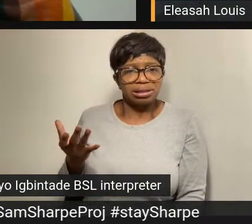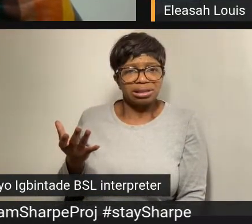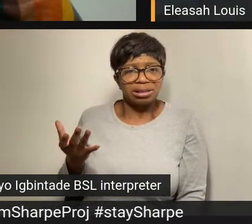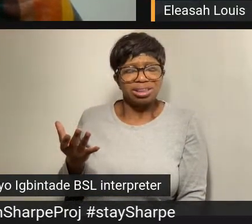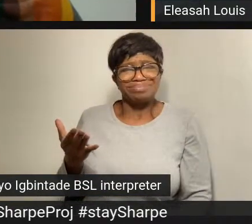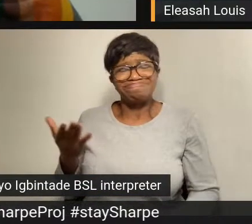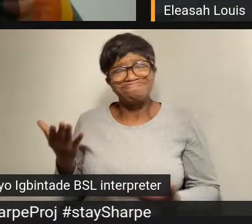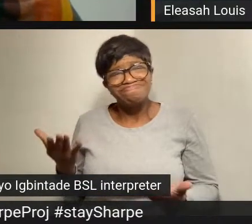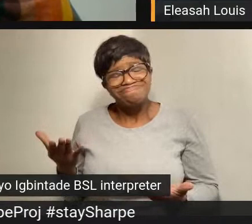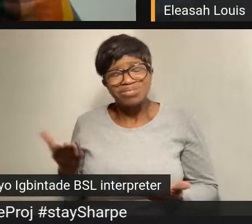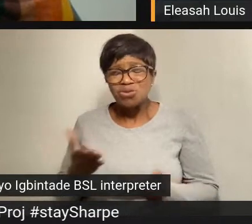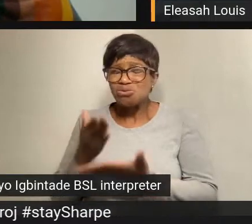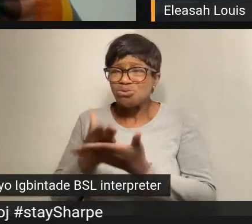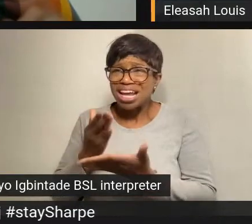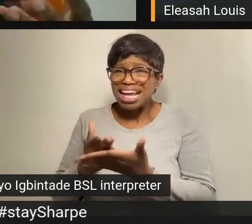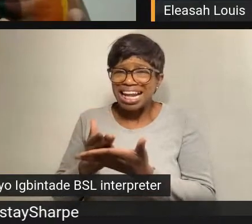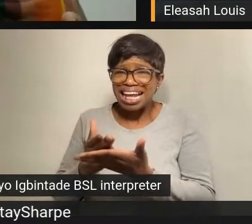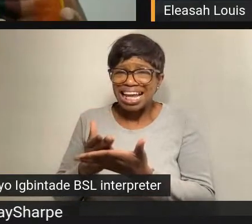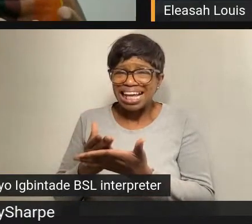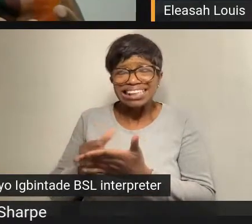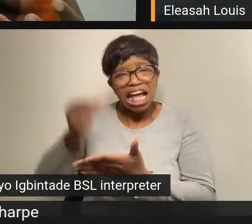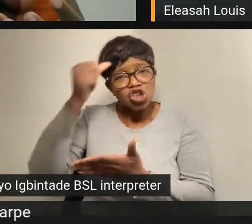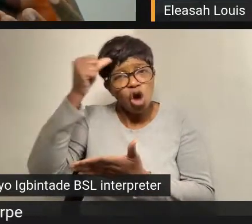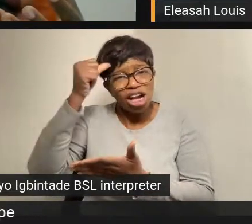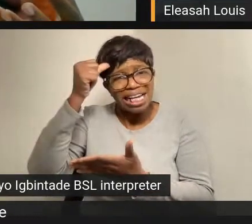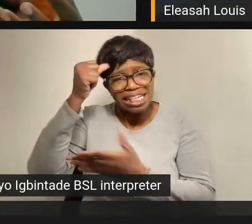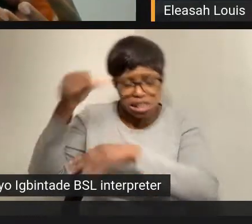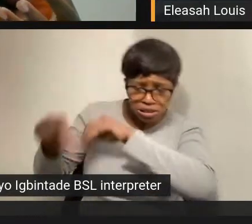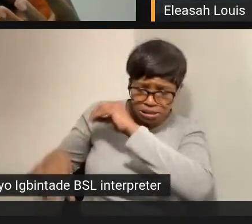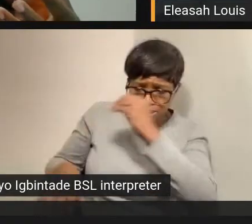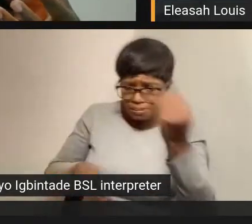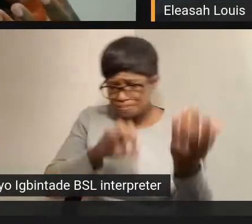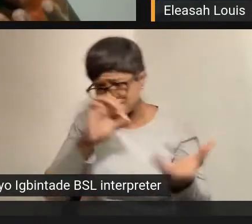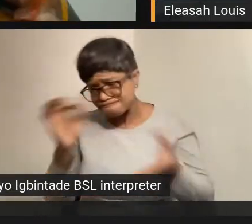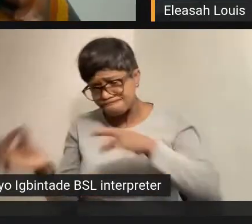So it's about exhuming that knowledge, right?